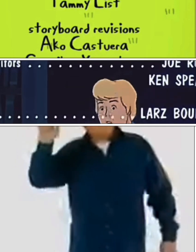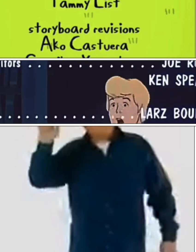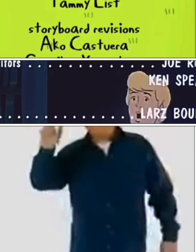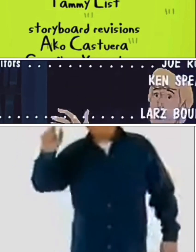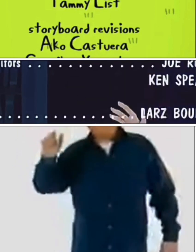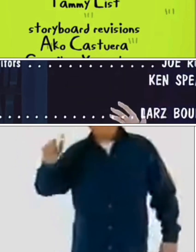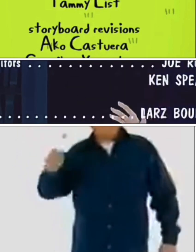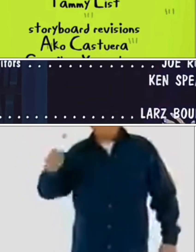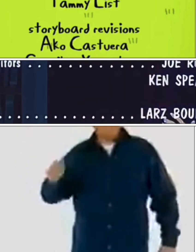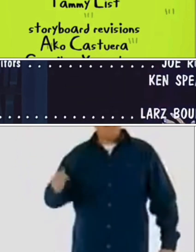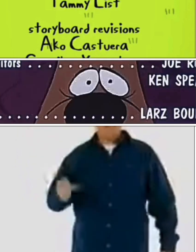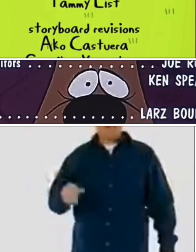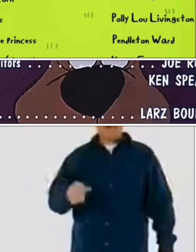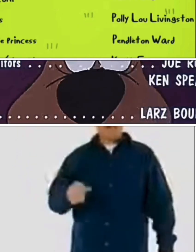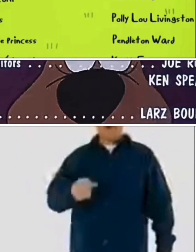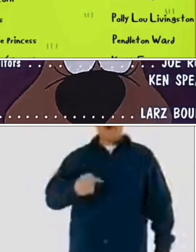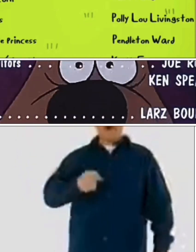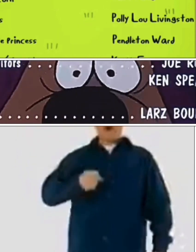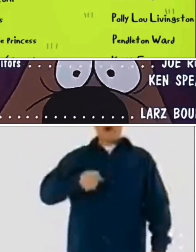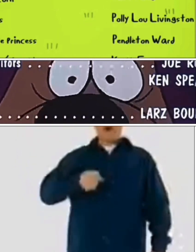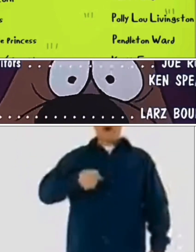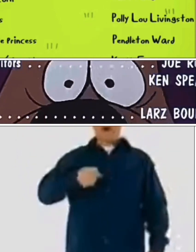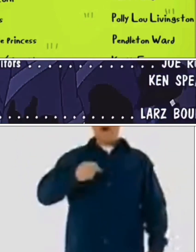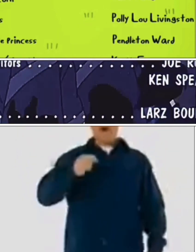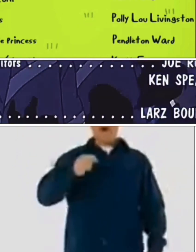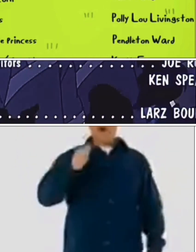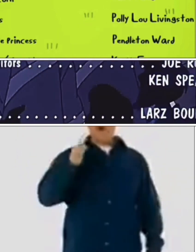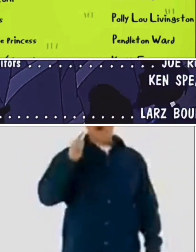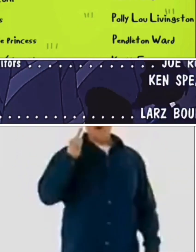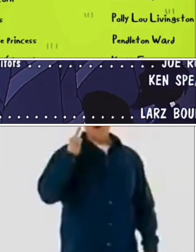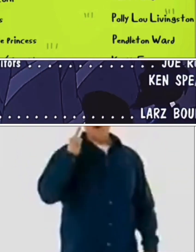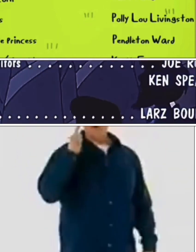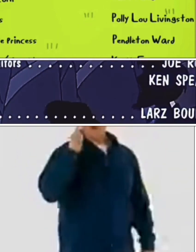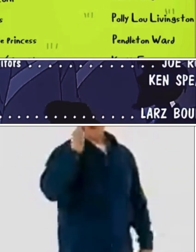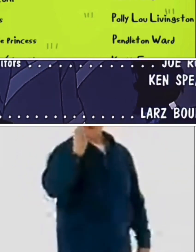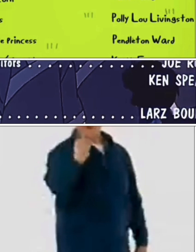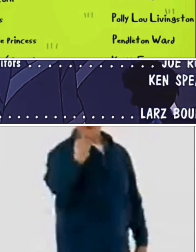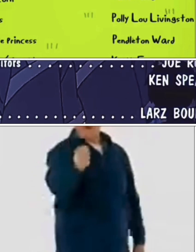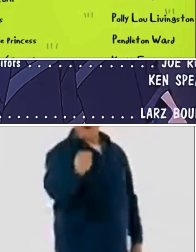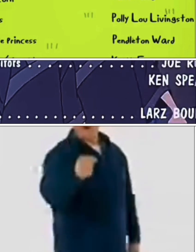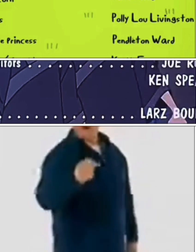the song that doesn't end. How do I turn you off? Yes, it goes on.